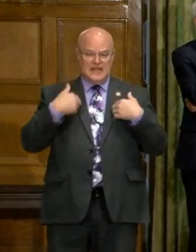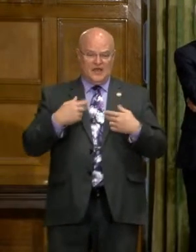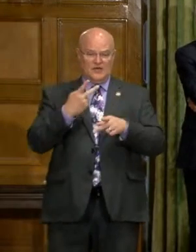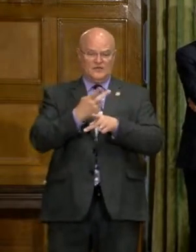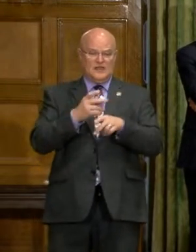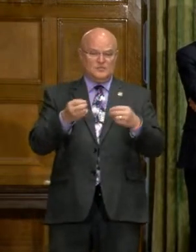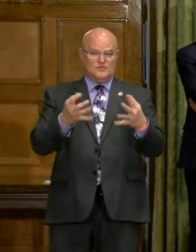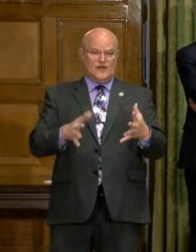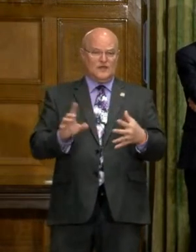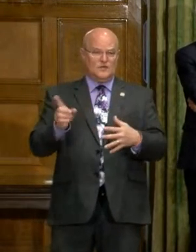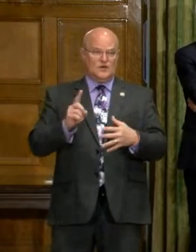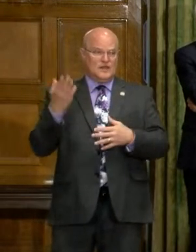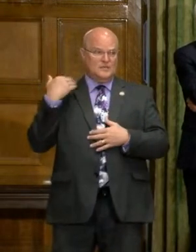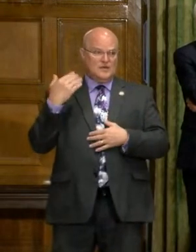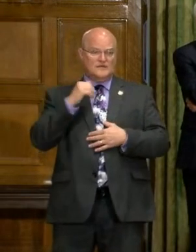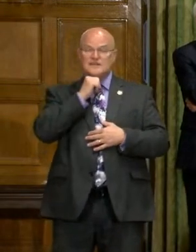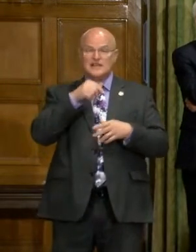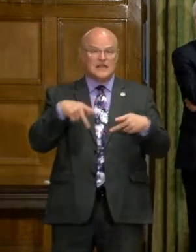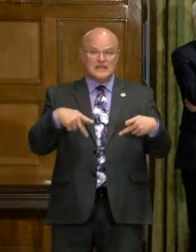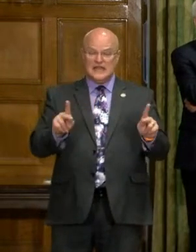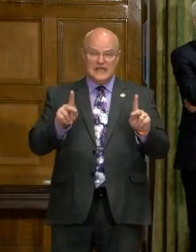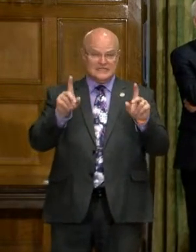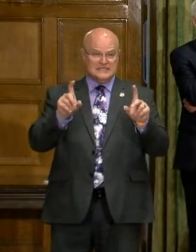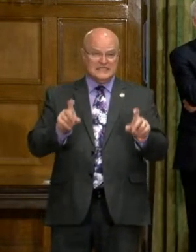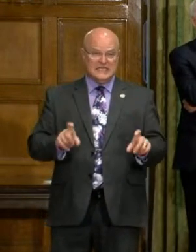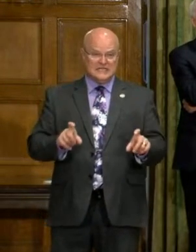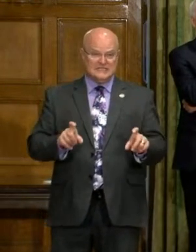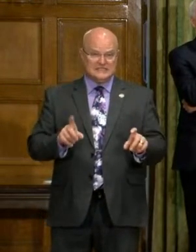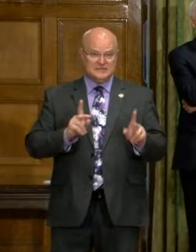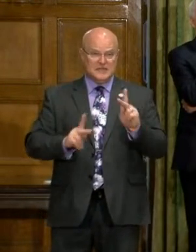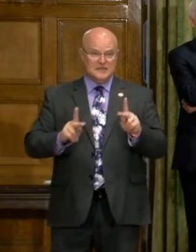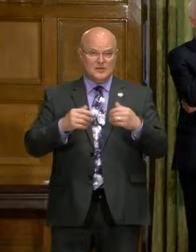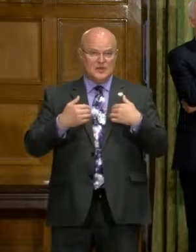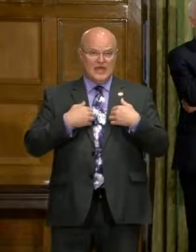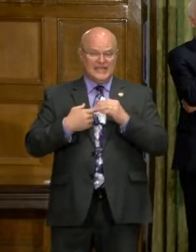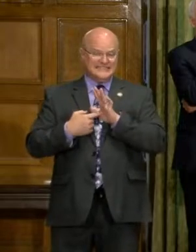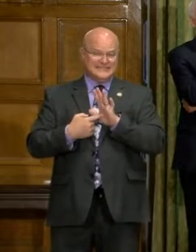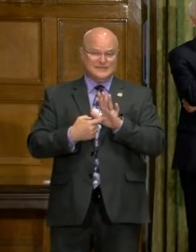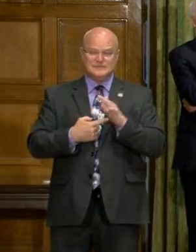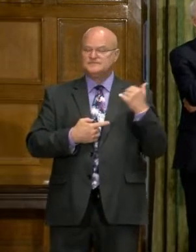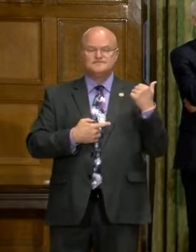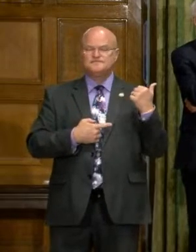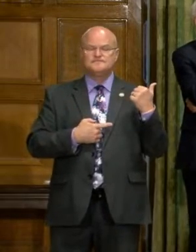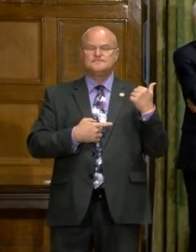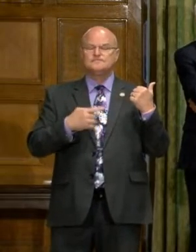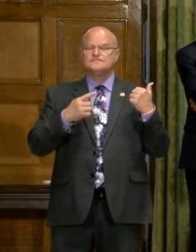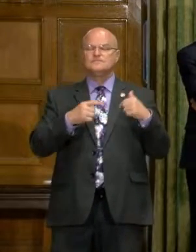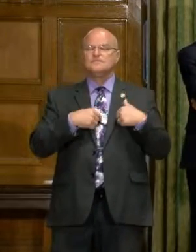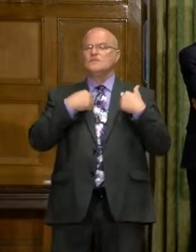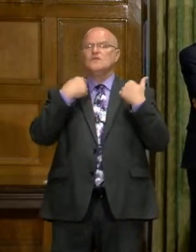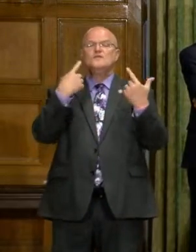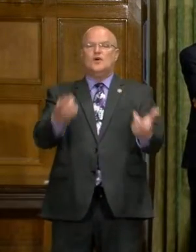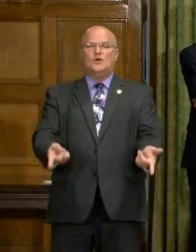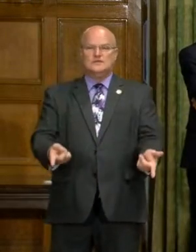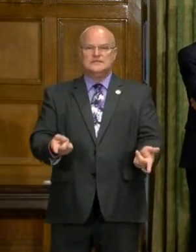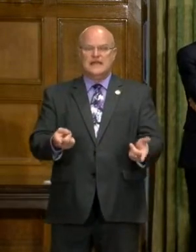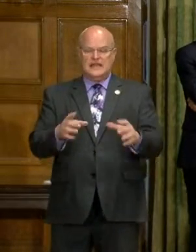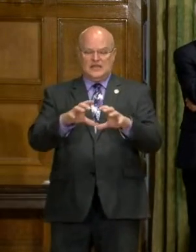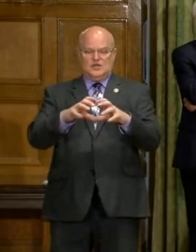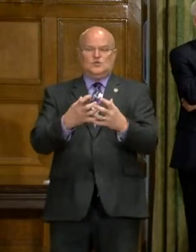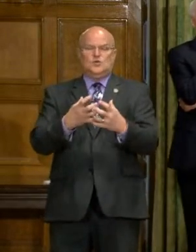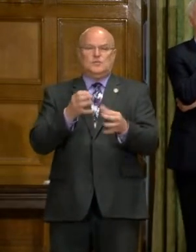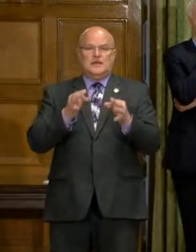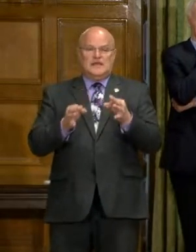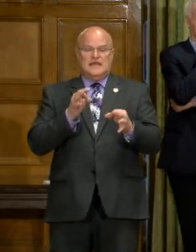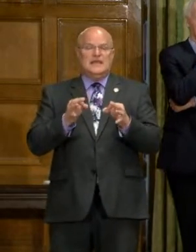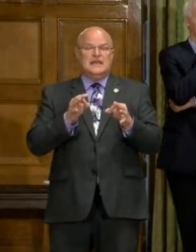providers, were they previously not allowed to test people who just had symptoms? We always had a caveat there.